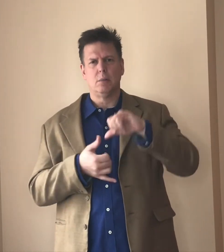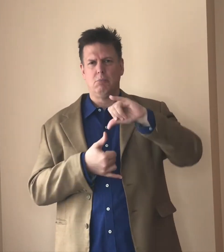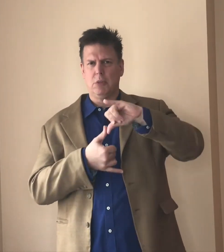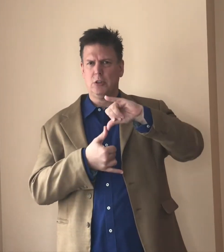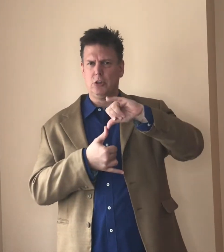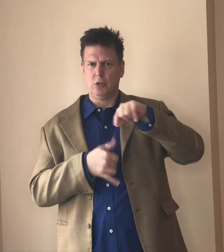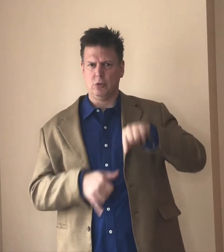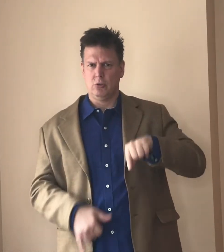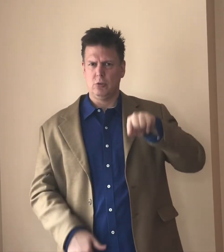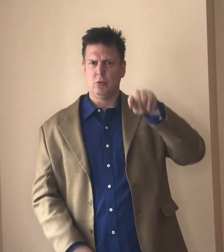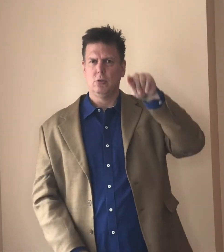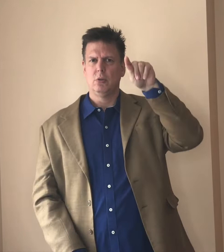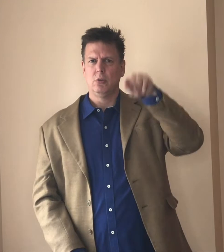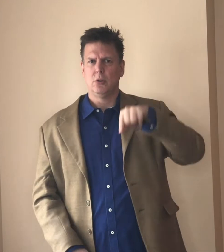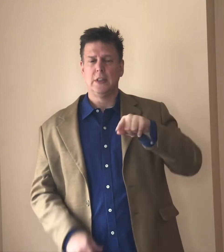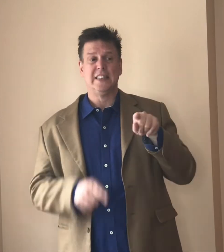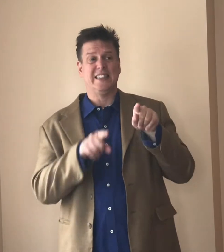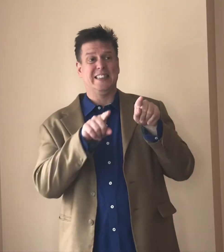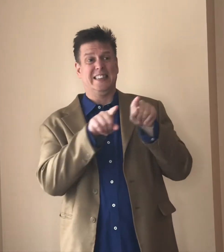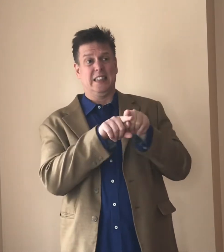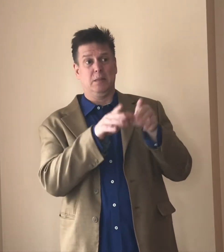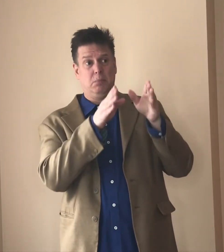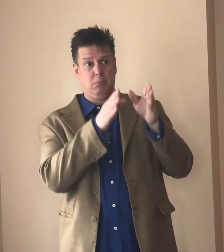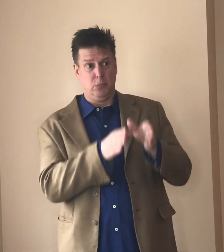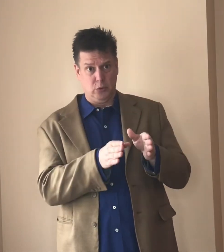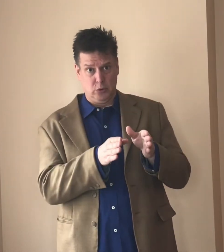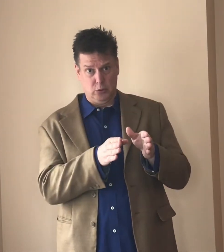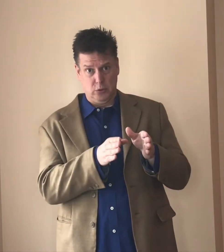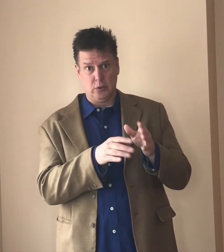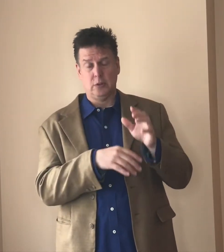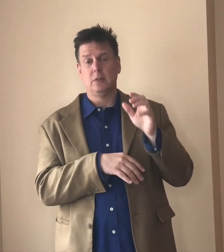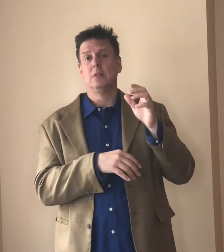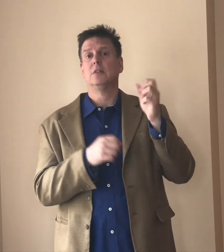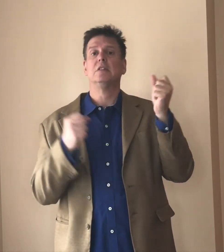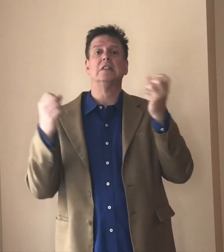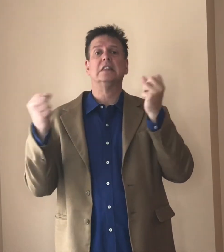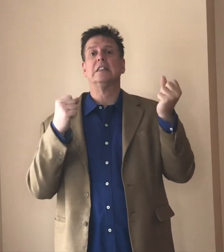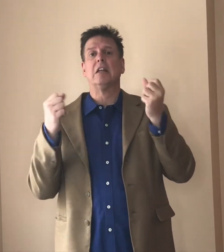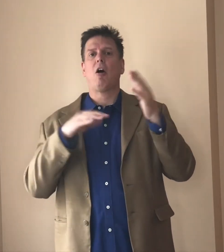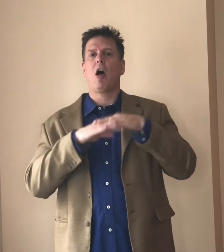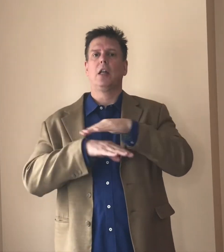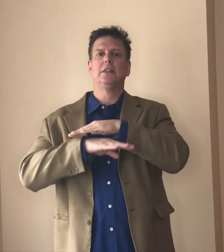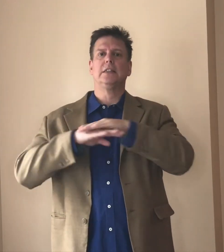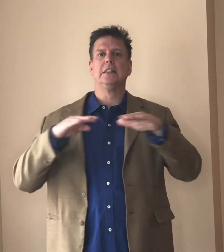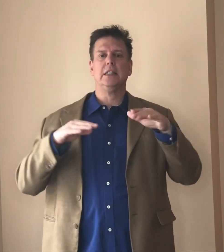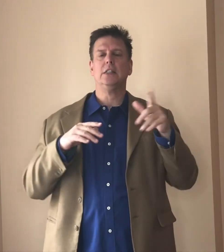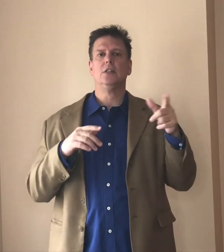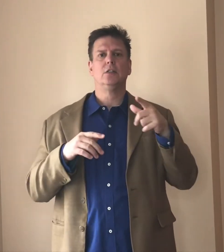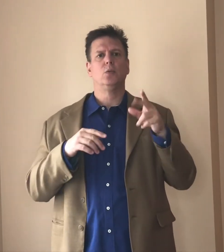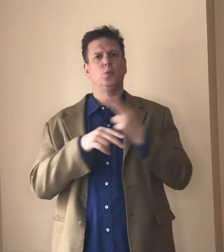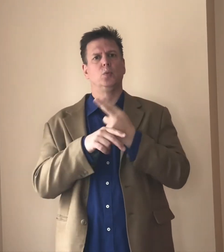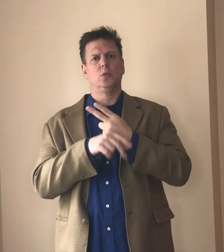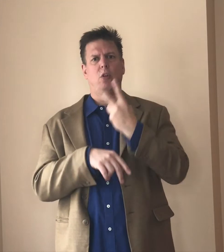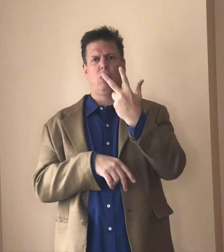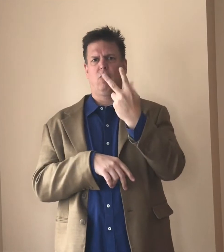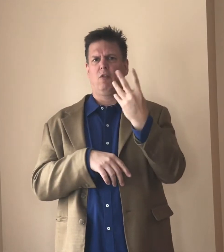before that I measured some things, and I noticed that when someone was performing on stage, I saw